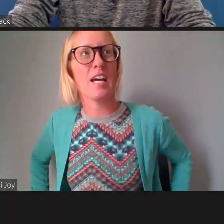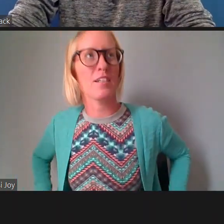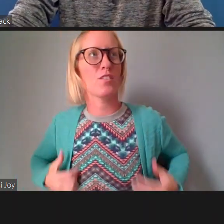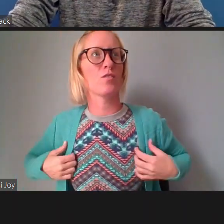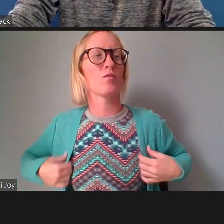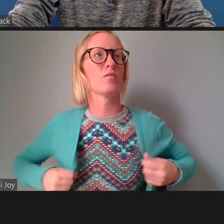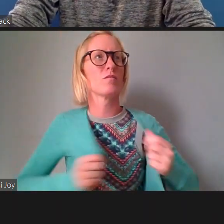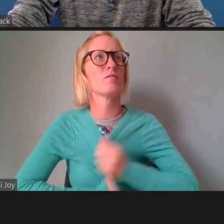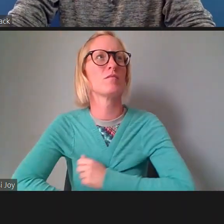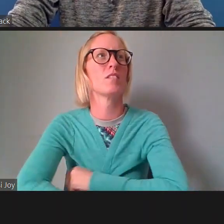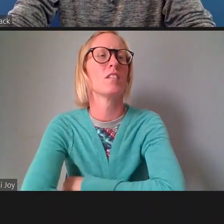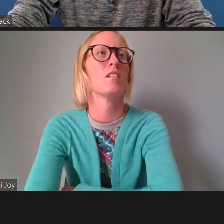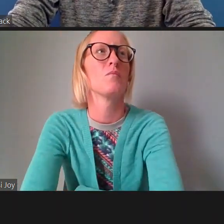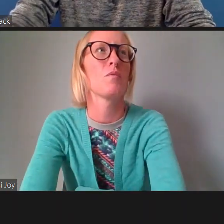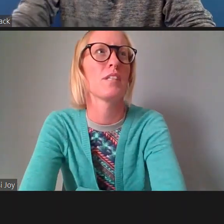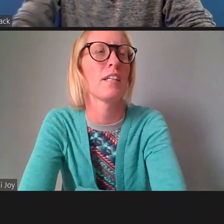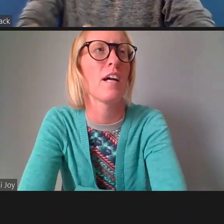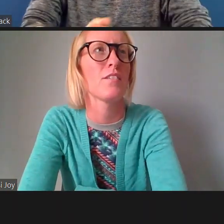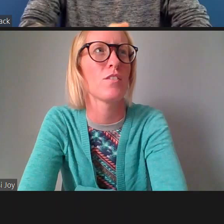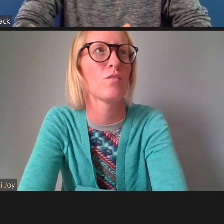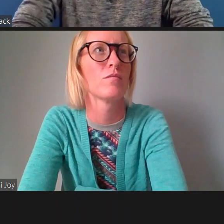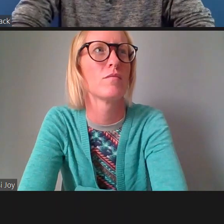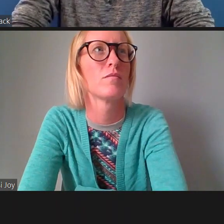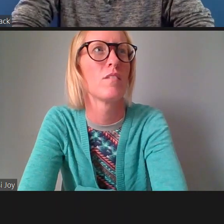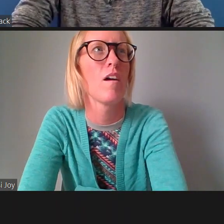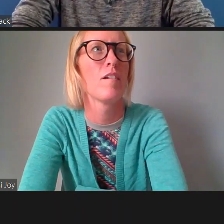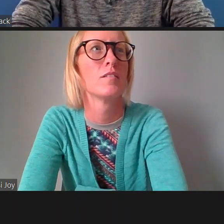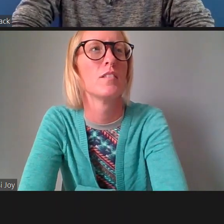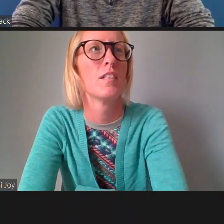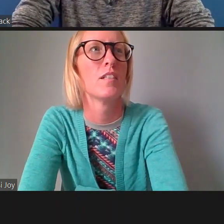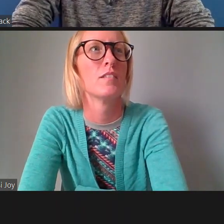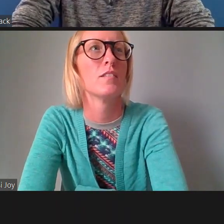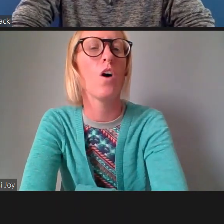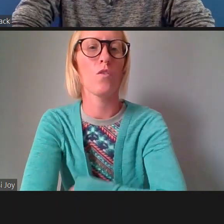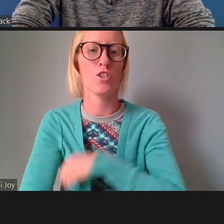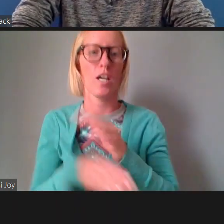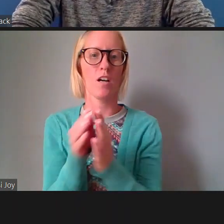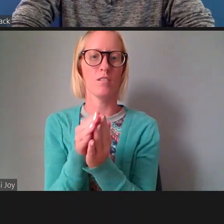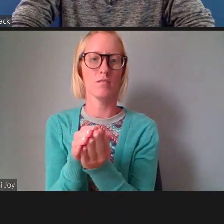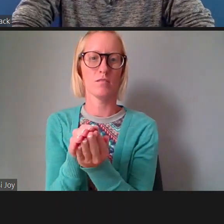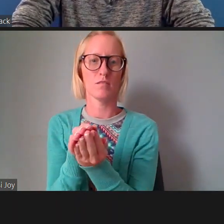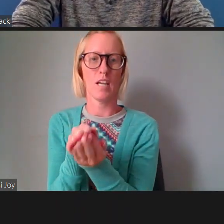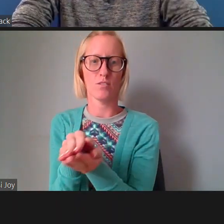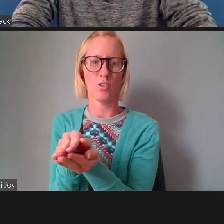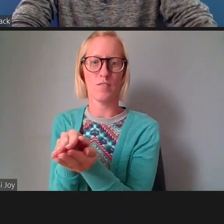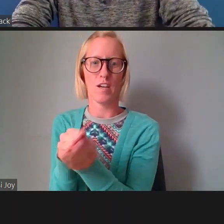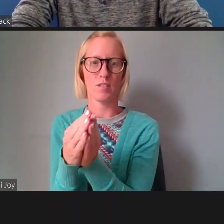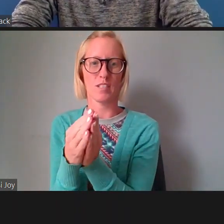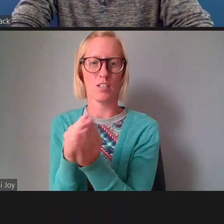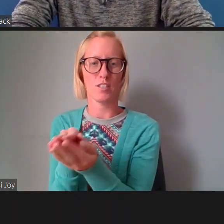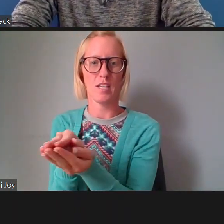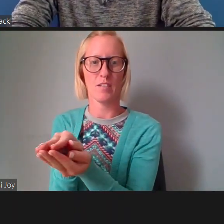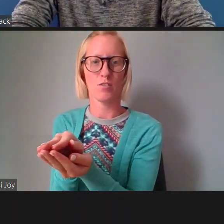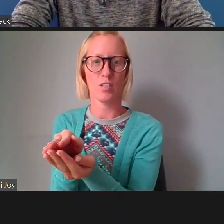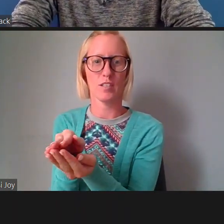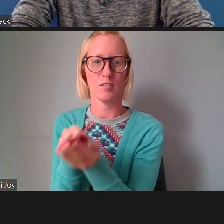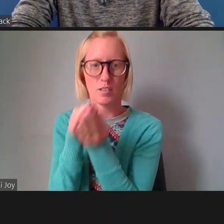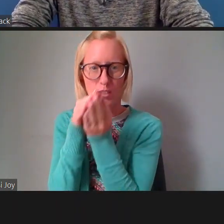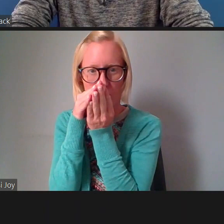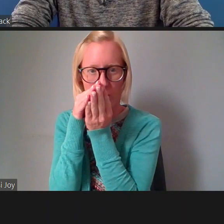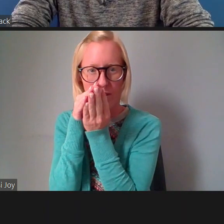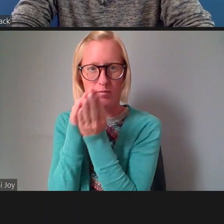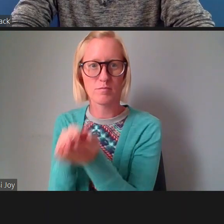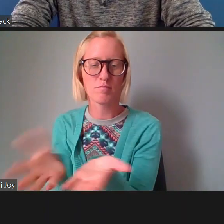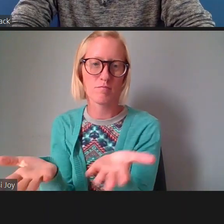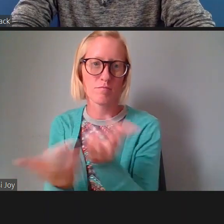I was gonna ask you. What was I gonna ask you? Oh, the shell. I don't know if that was like a good sign for it.